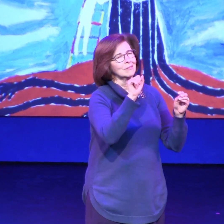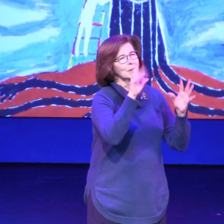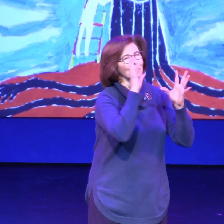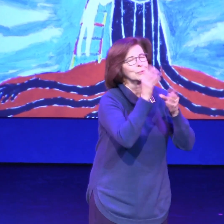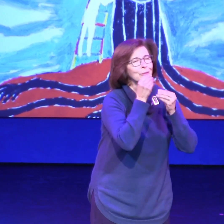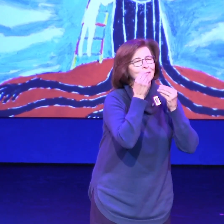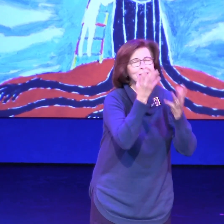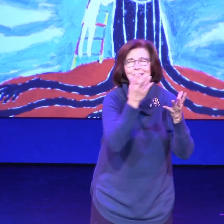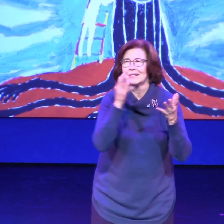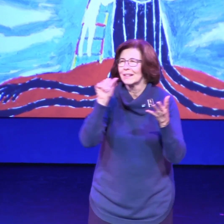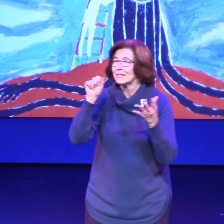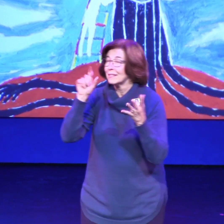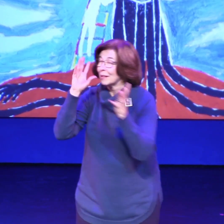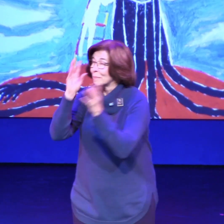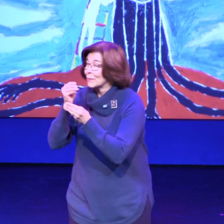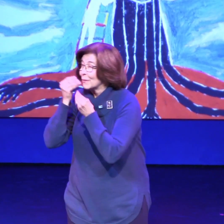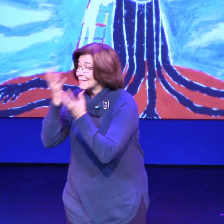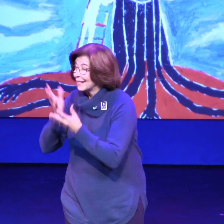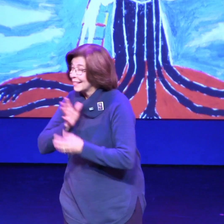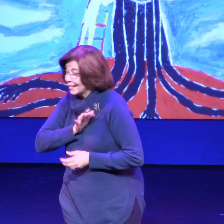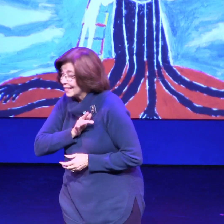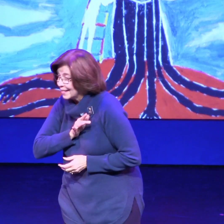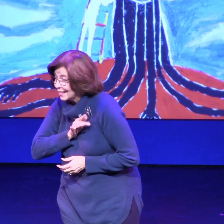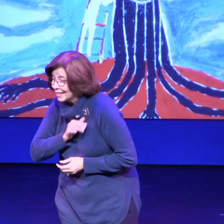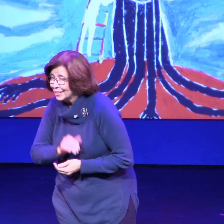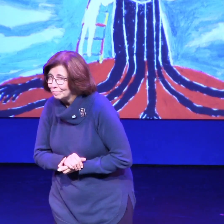People everywhere say ASL is beautiful.